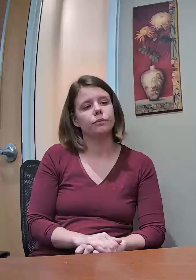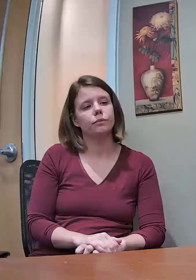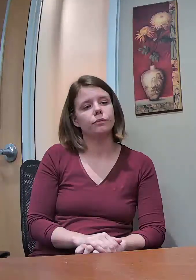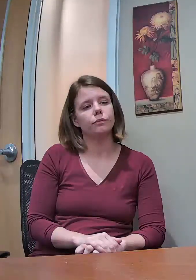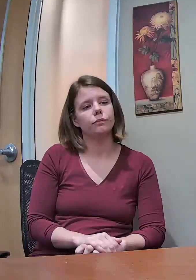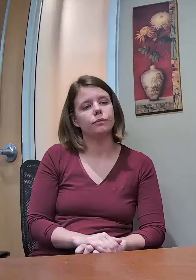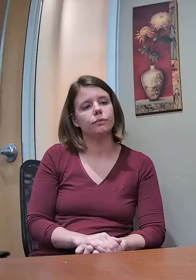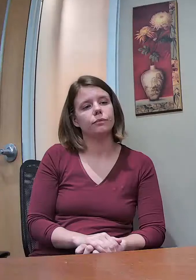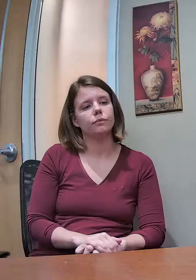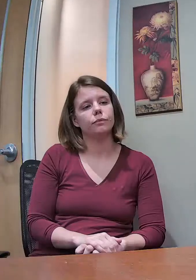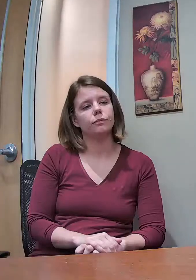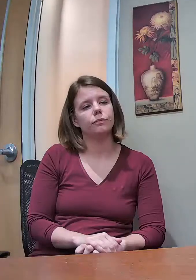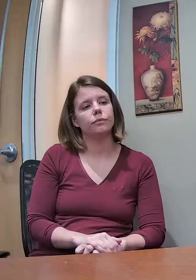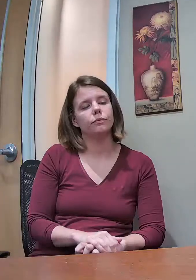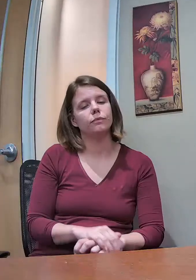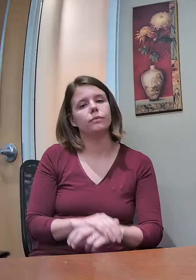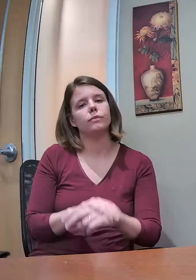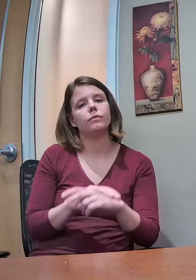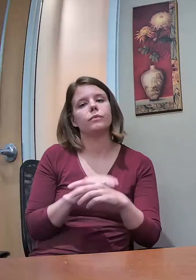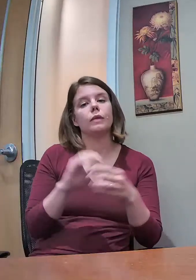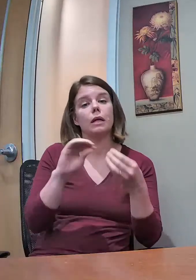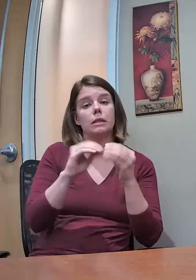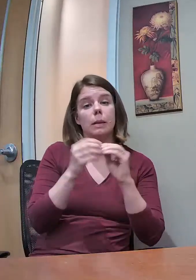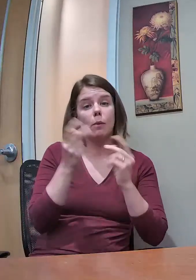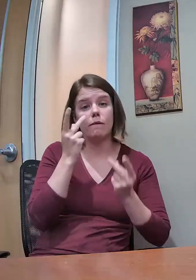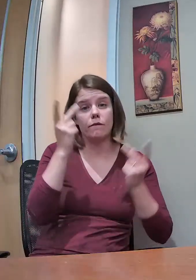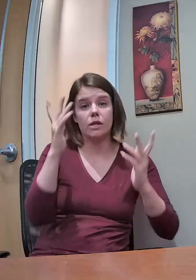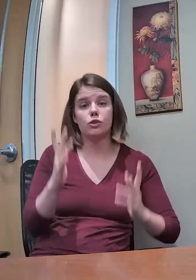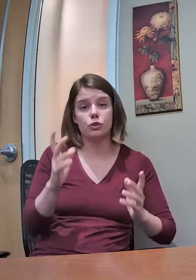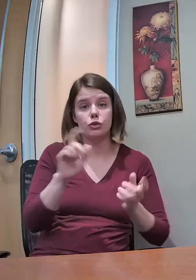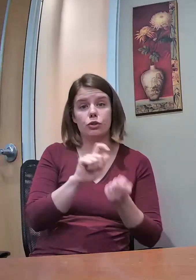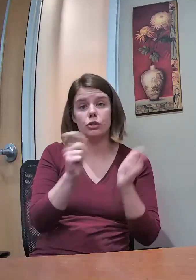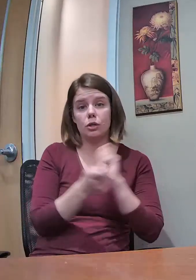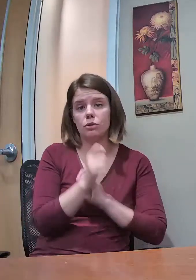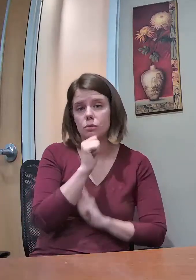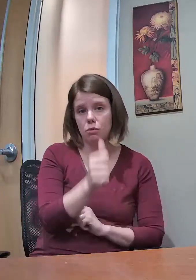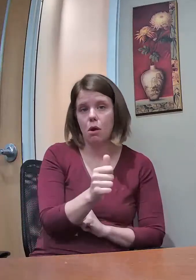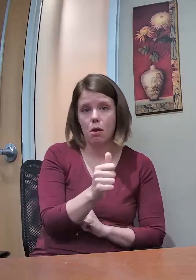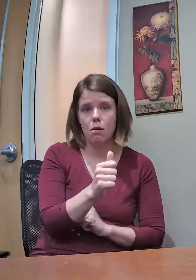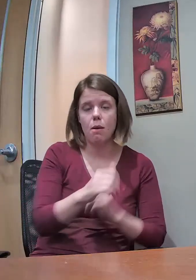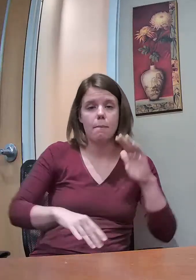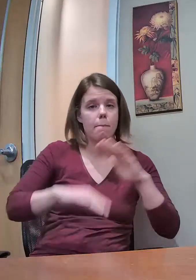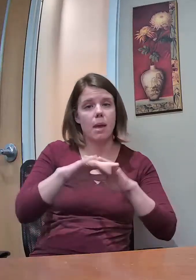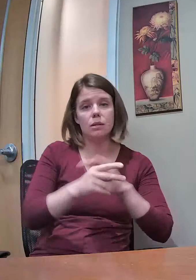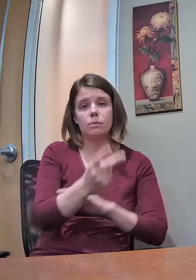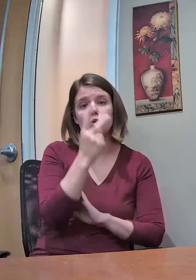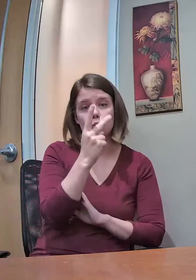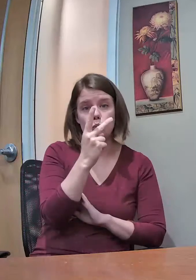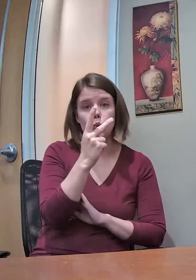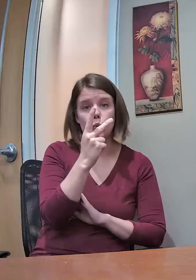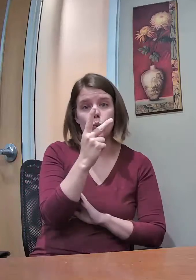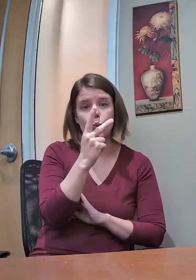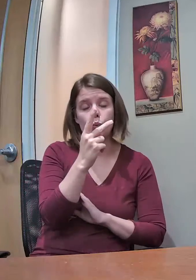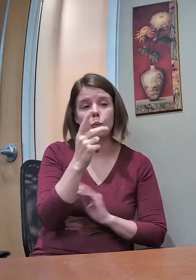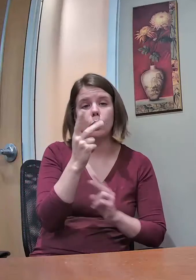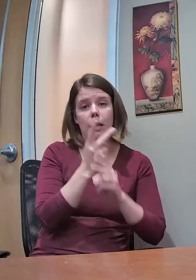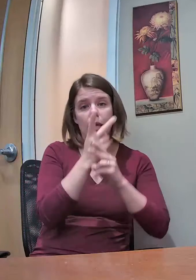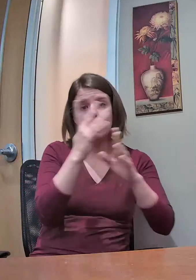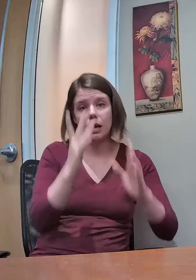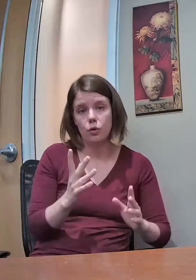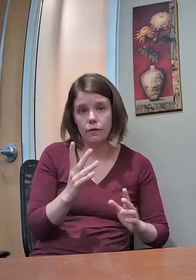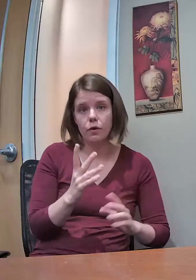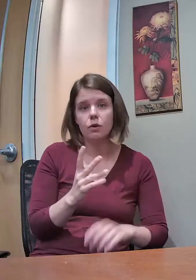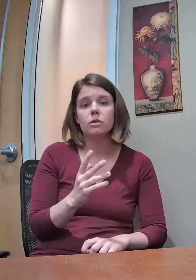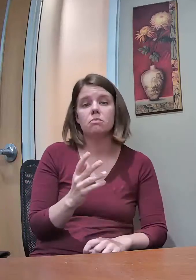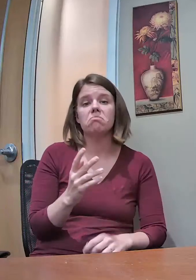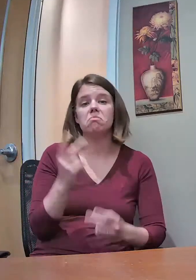So as the number of visitors hasn't changed, a maximum of 2 caregivers per resident may visit outside the